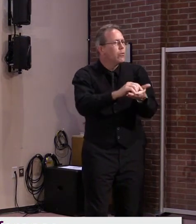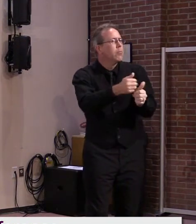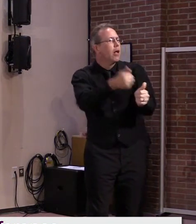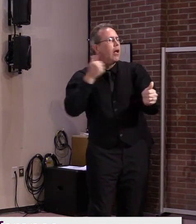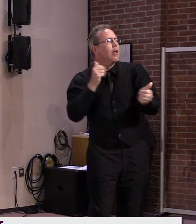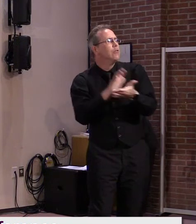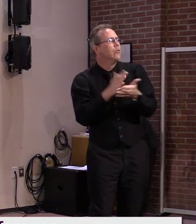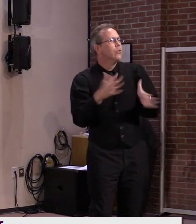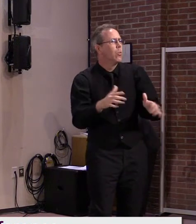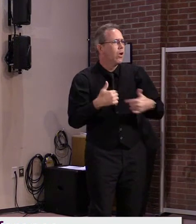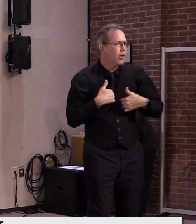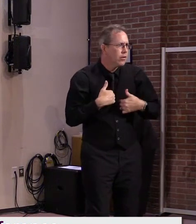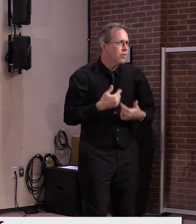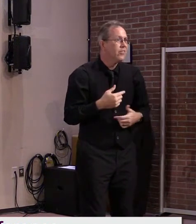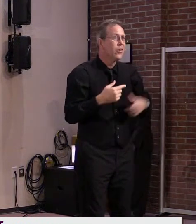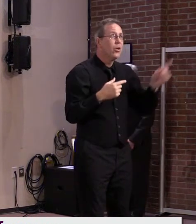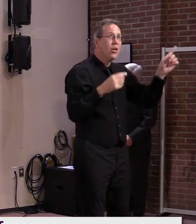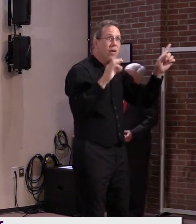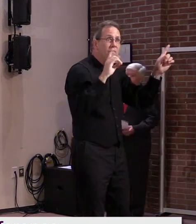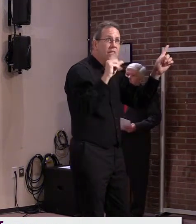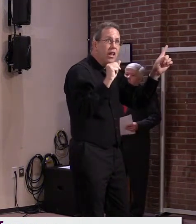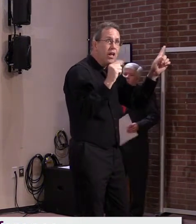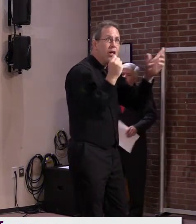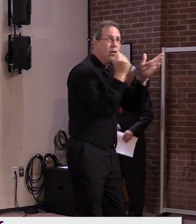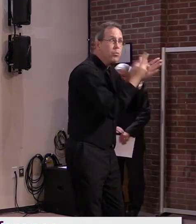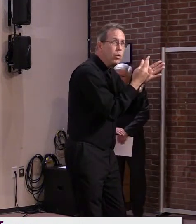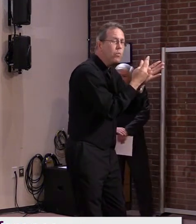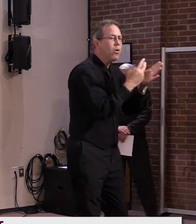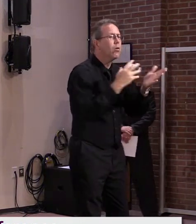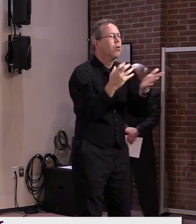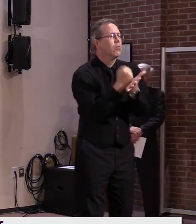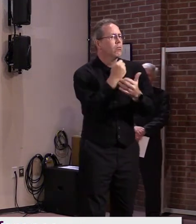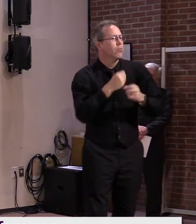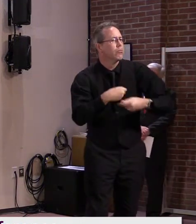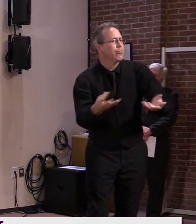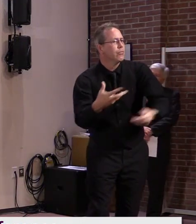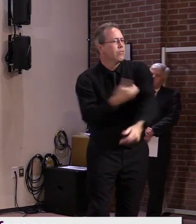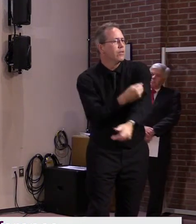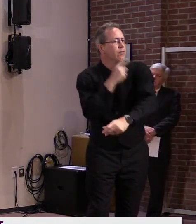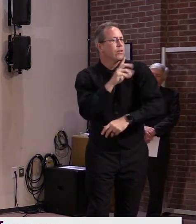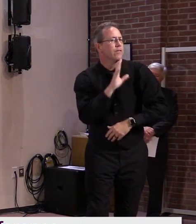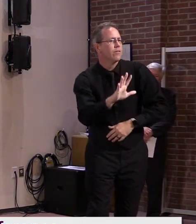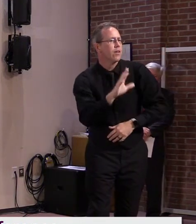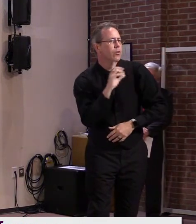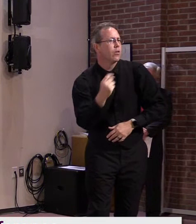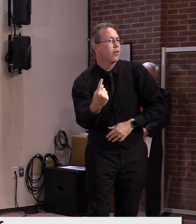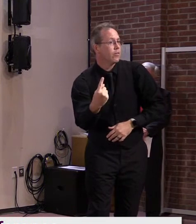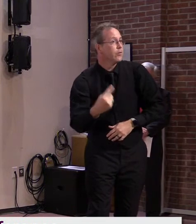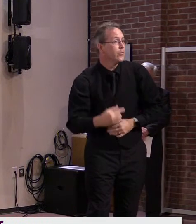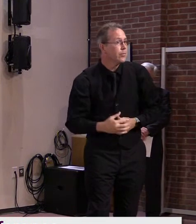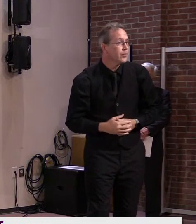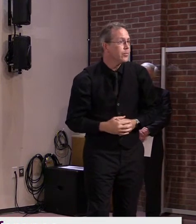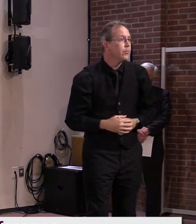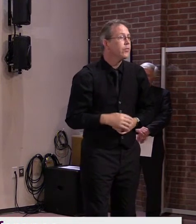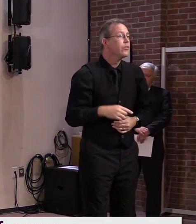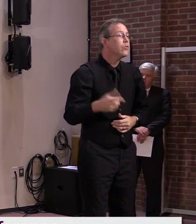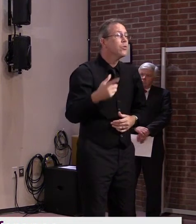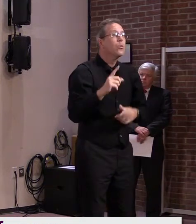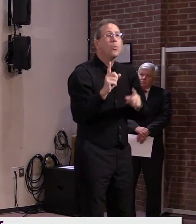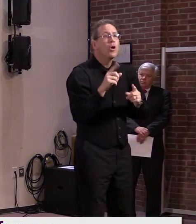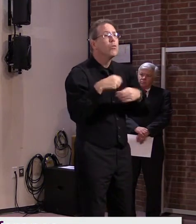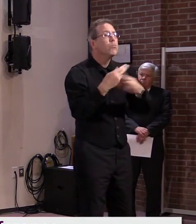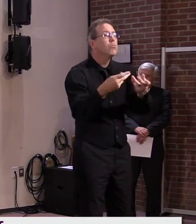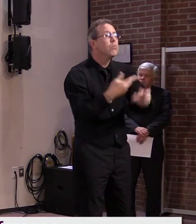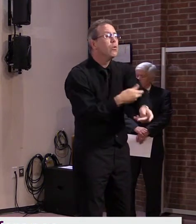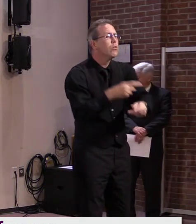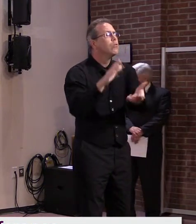11-year-olds. Vermont will be ready to deploy pop-ups, school-based clinics, and more, including working with our